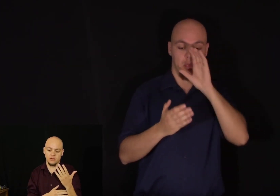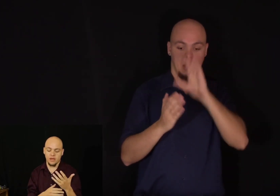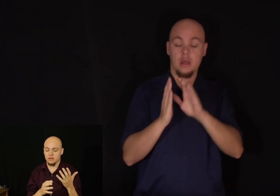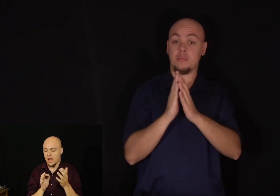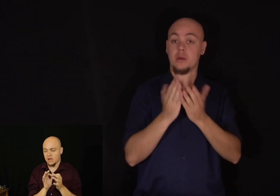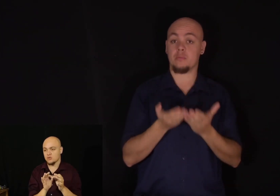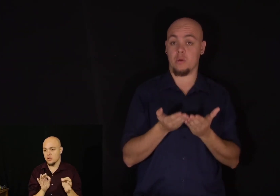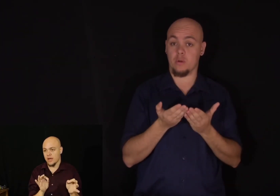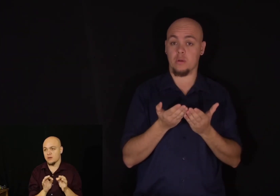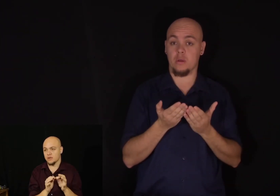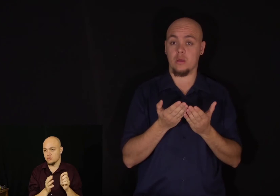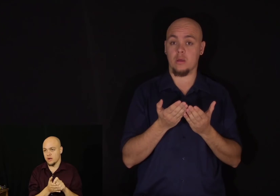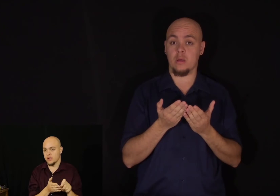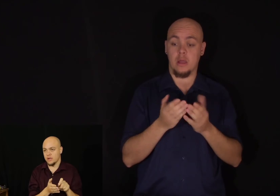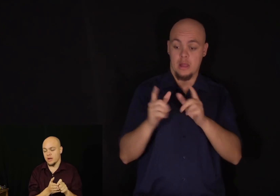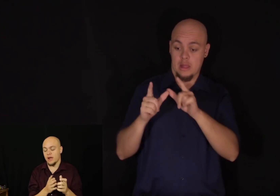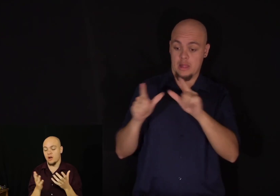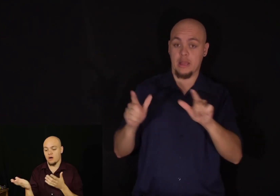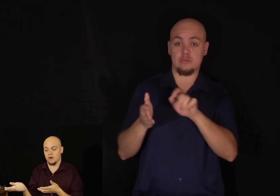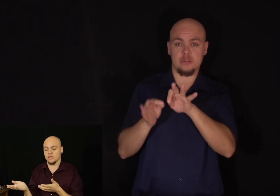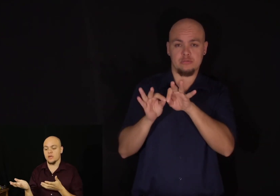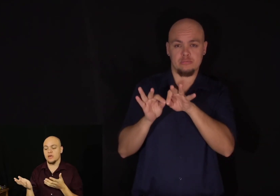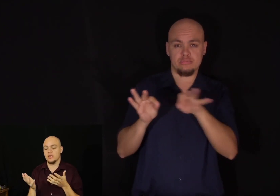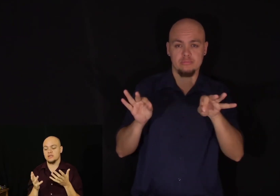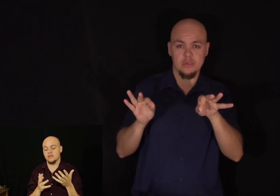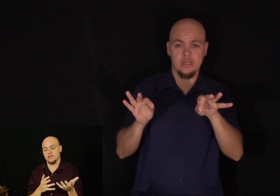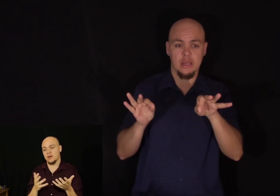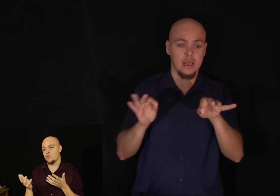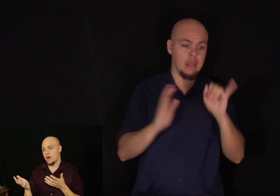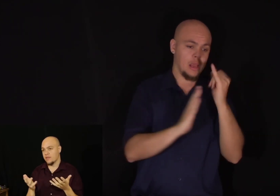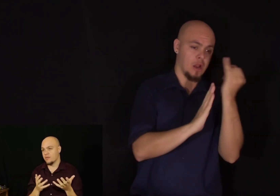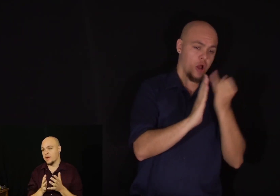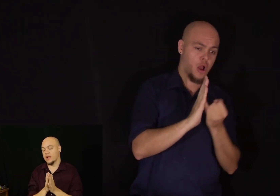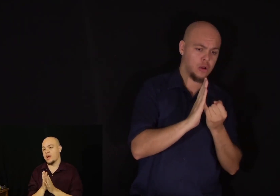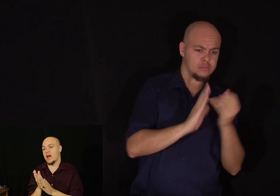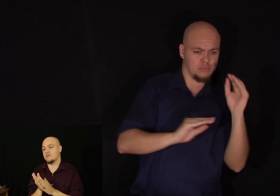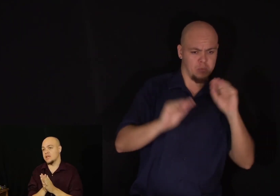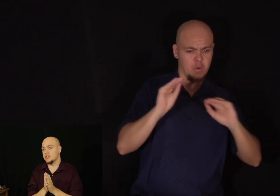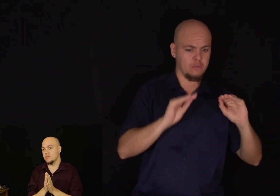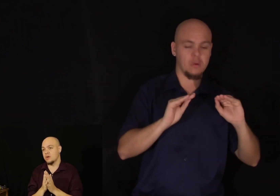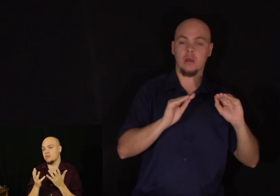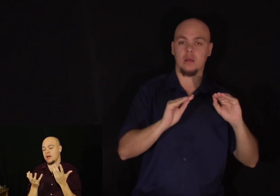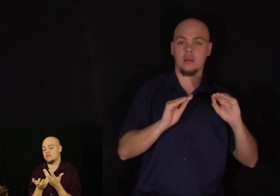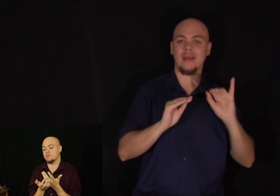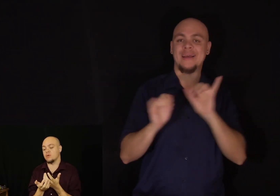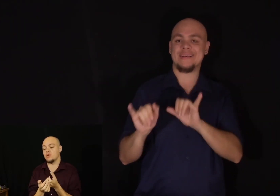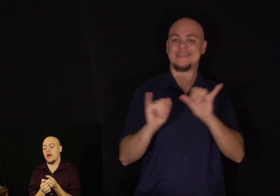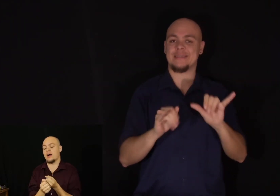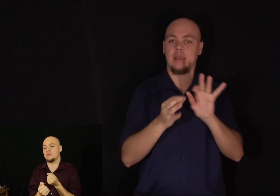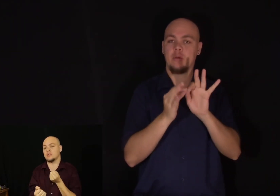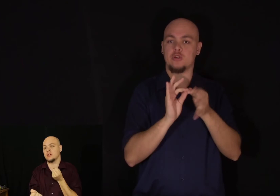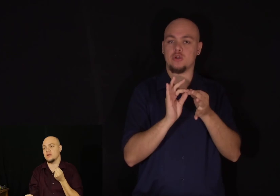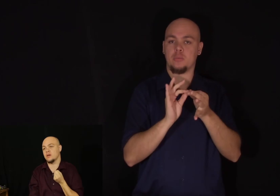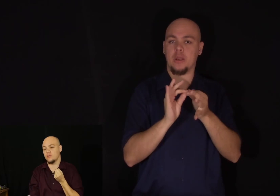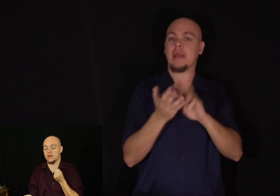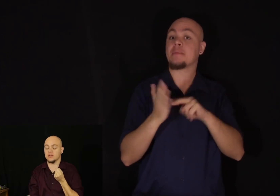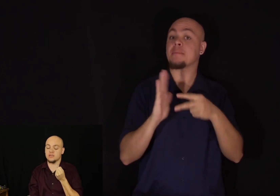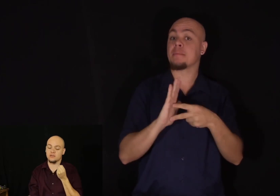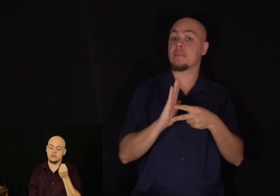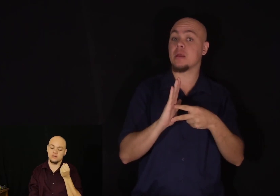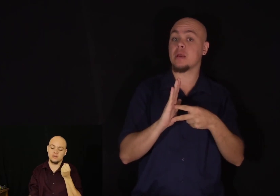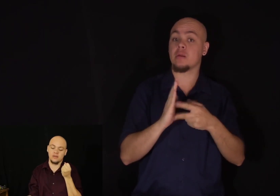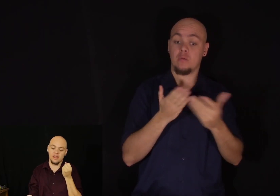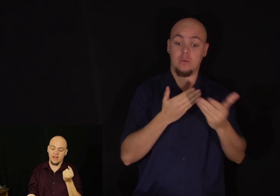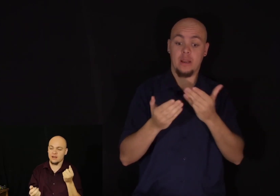between actual language written and art is in the same way that we kind of have to interpret. We have to pull out what